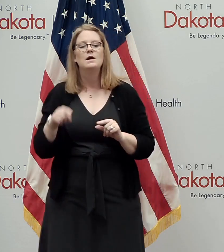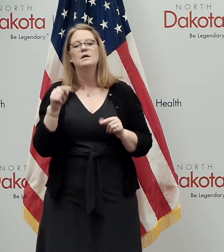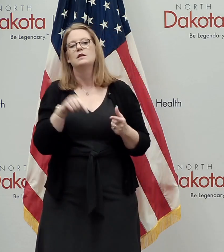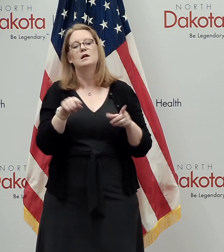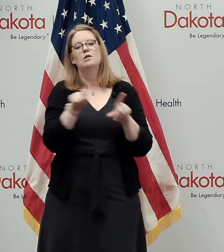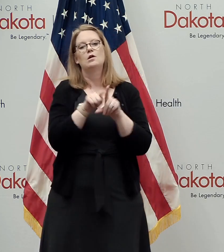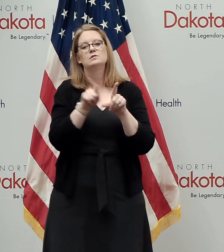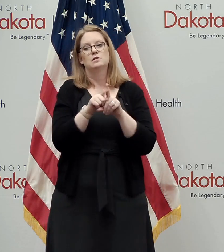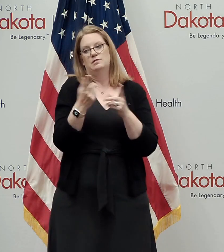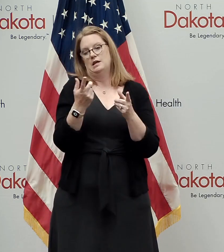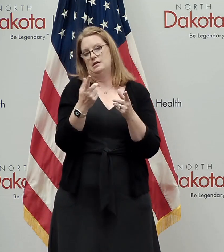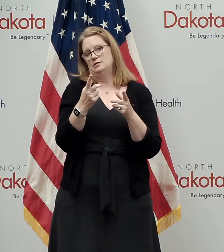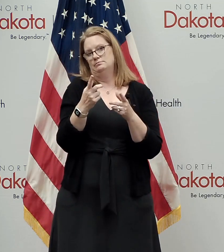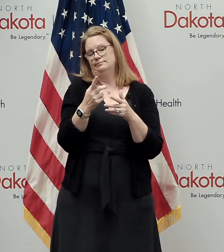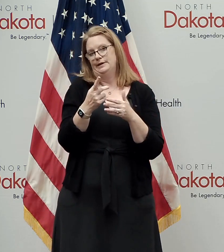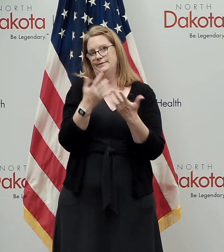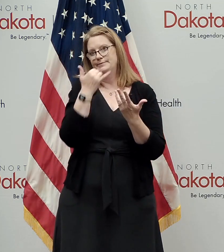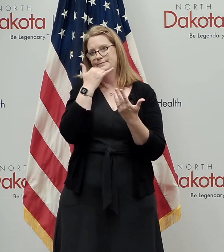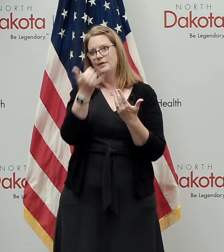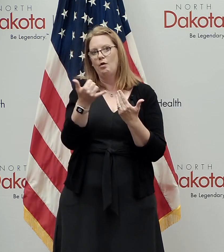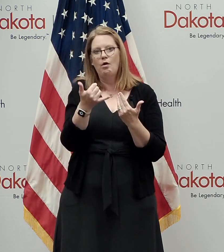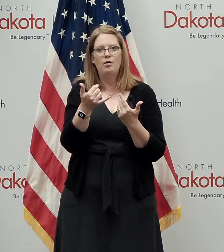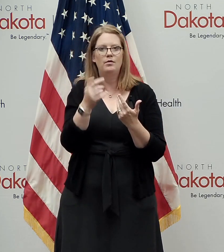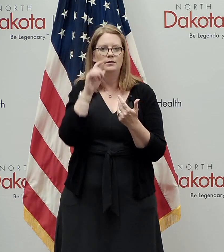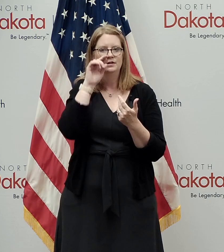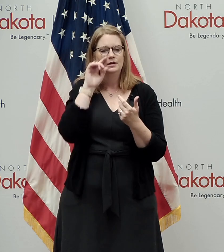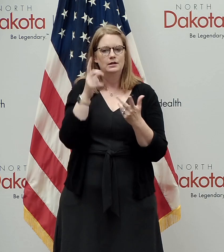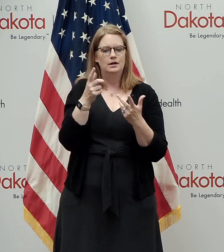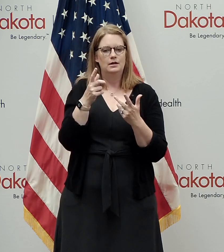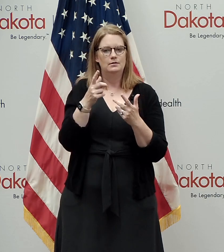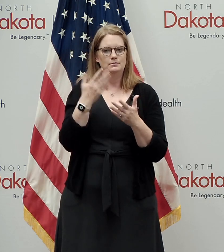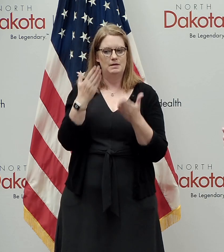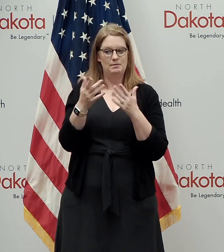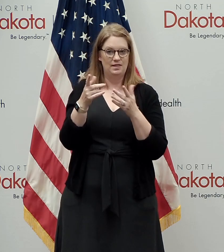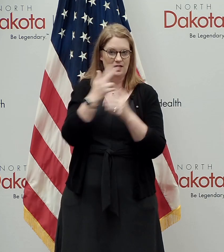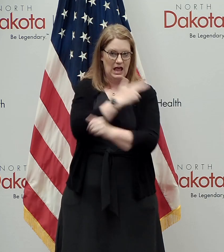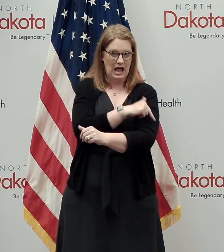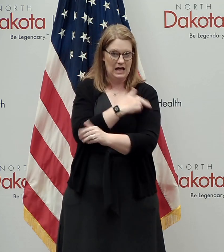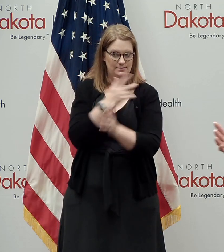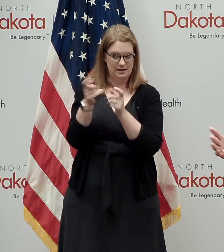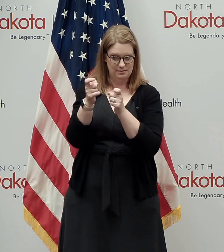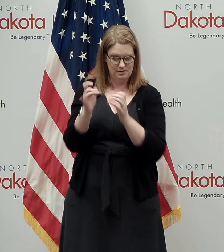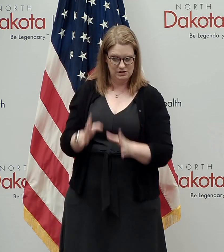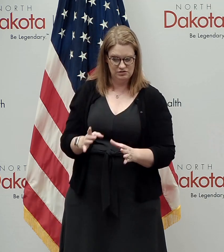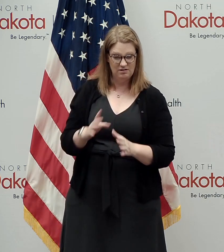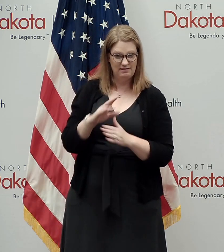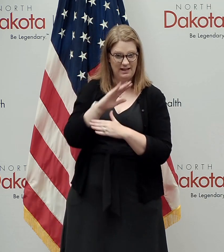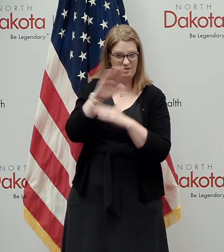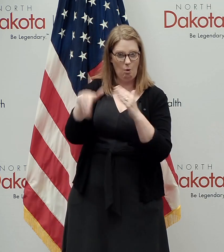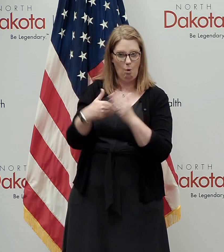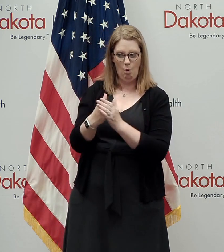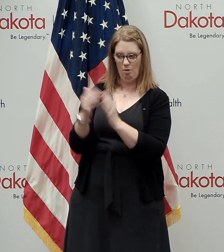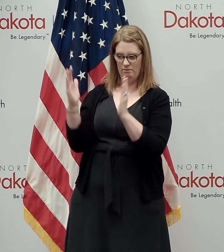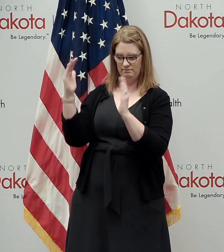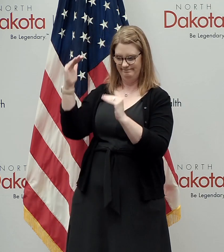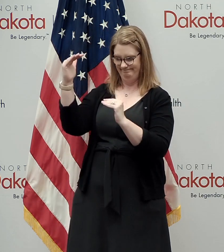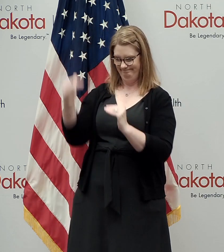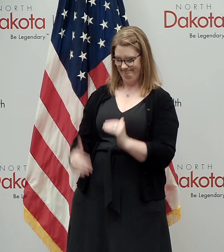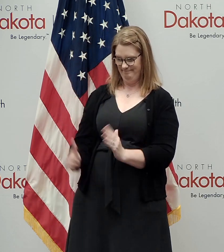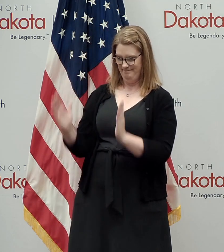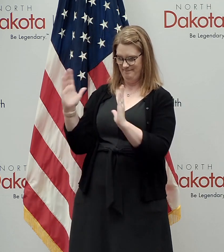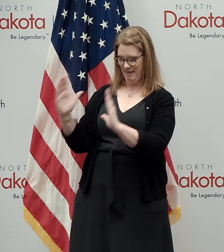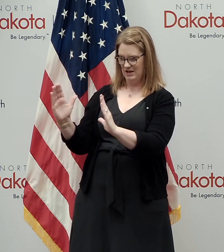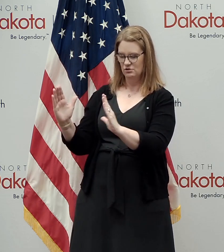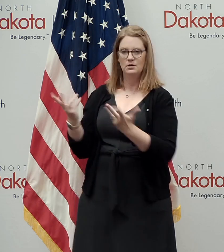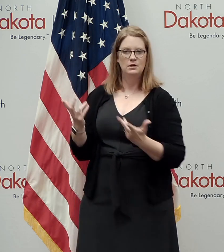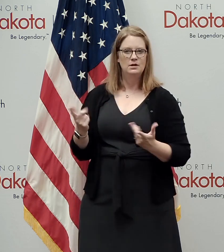just look on the website. A hospital administrator might be able to take a look at the whole batch of, hey, here's all the tests that ran here. It could be very, very, it